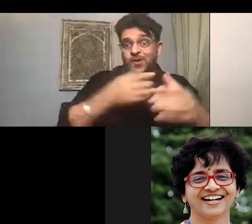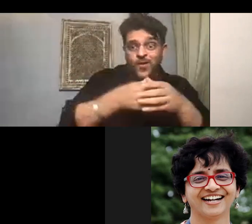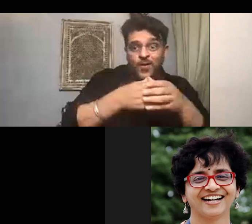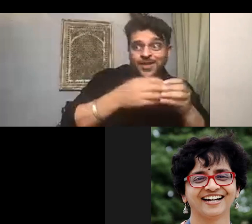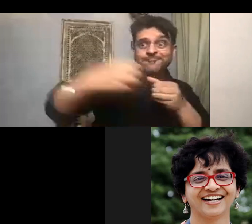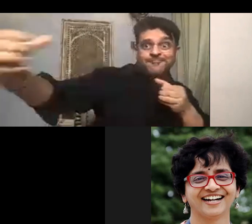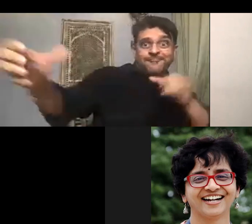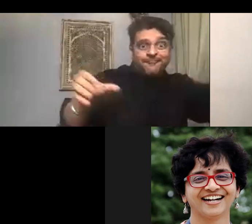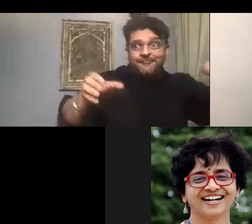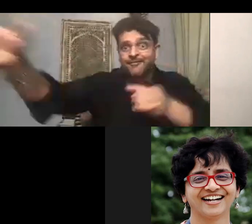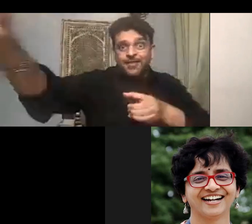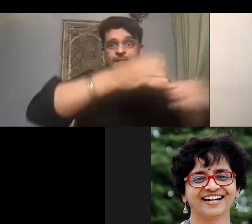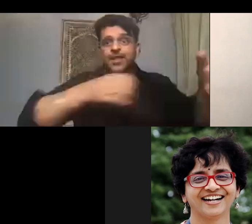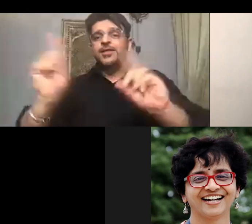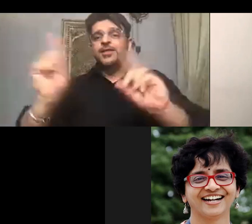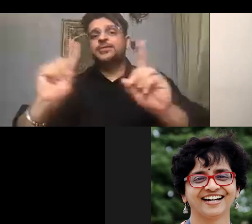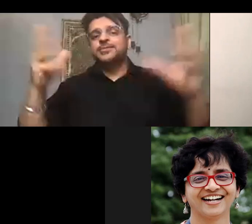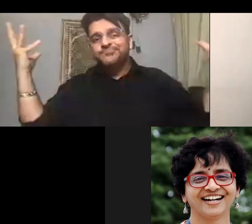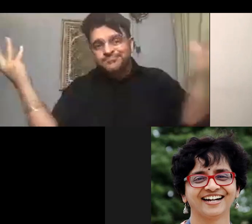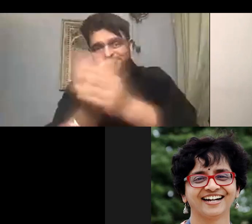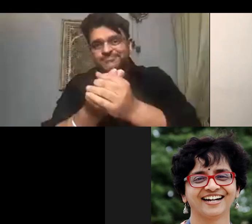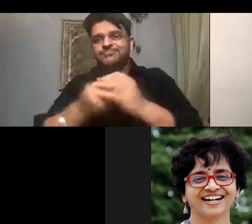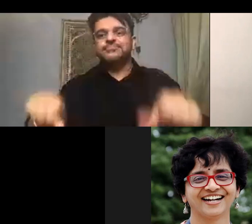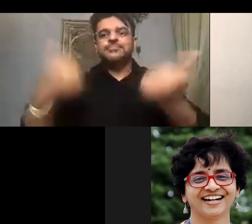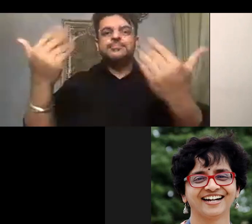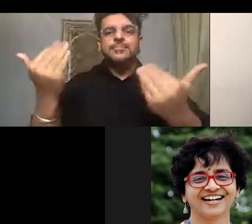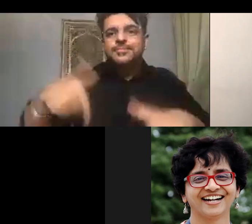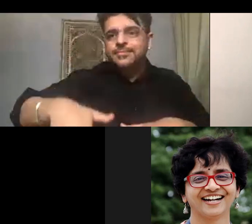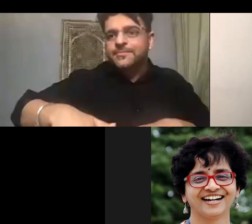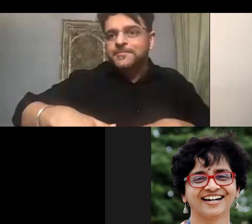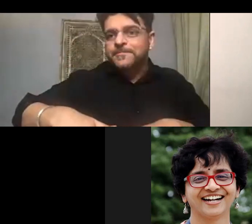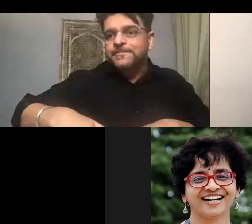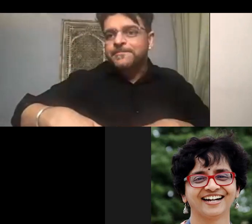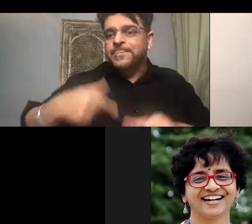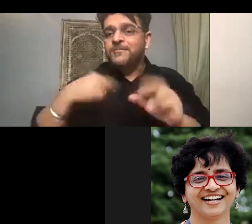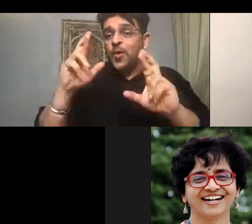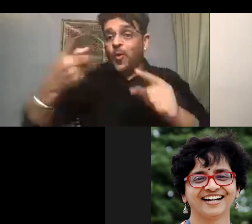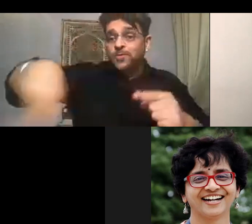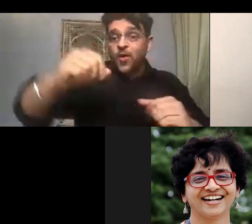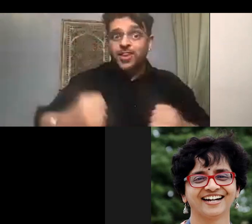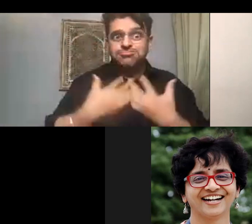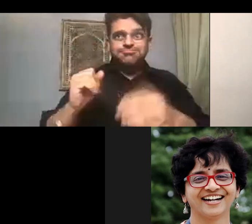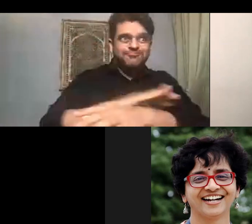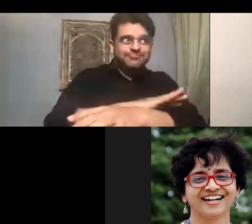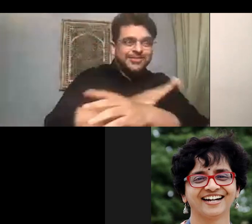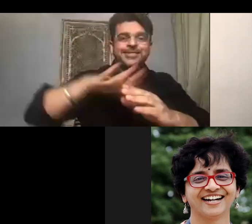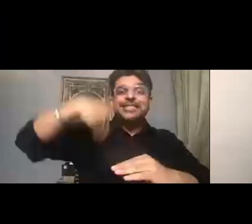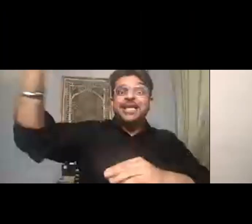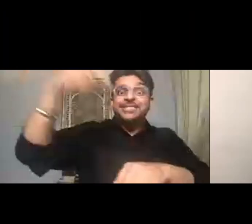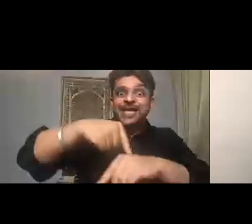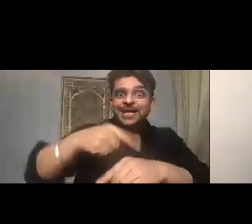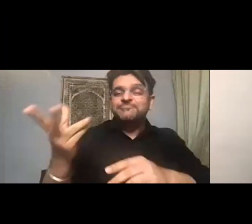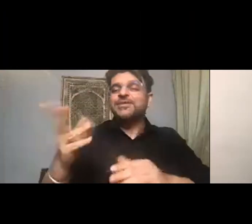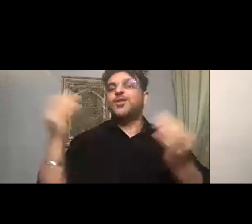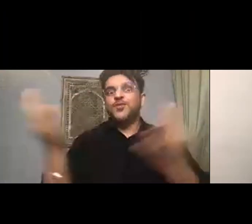have to work hard. I alone cannot hustle. We can't work in silos. We have to work together and be successful here. So I'm hoping this has